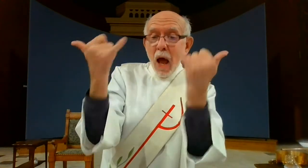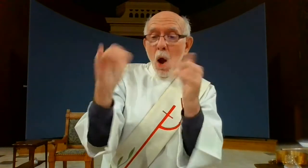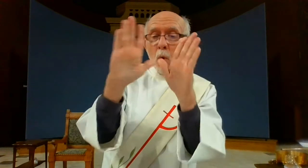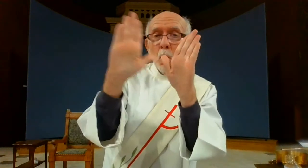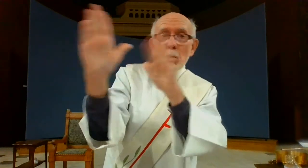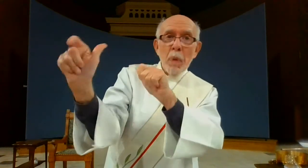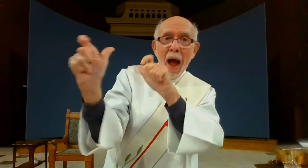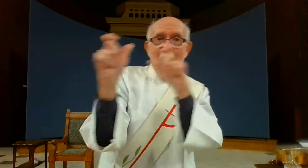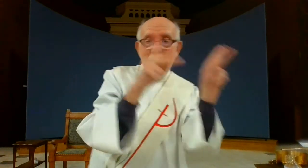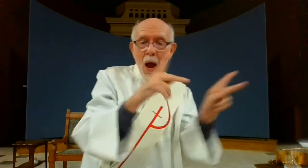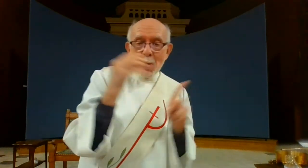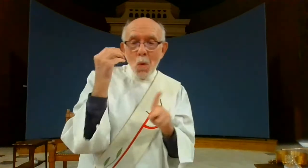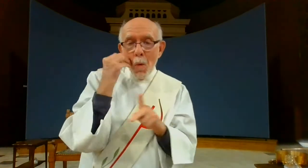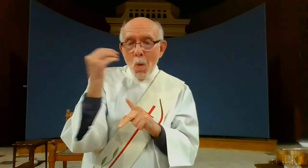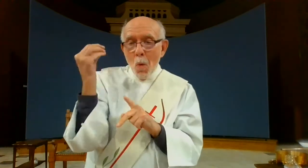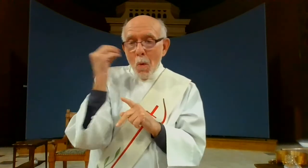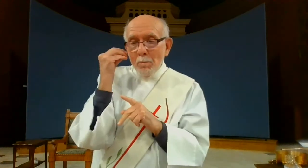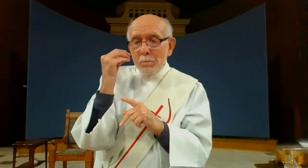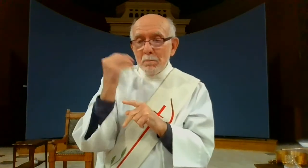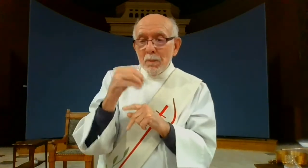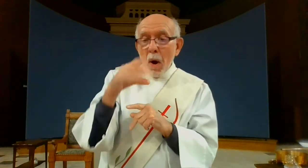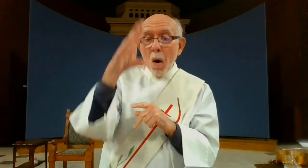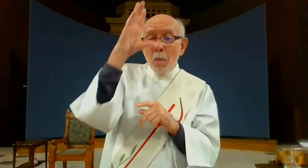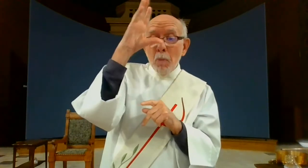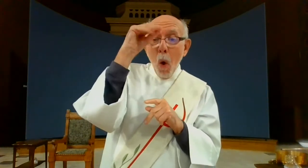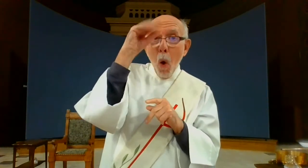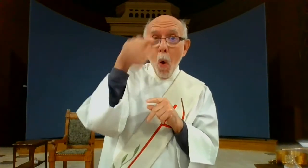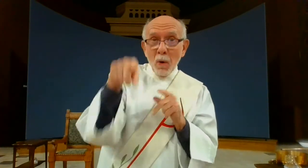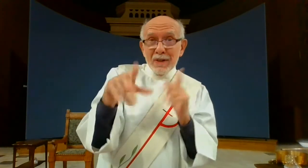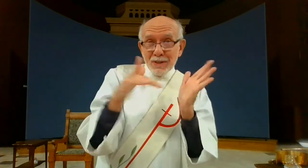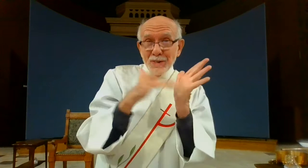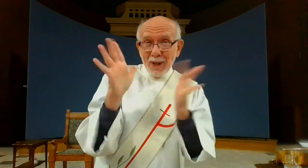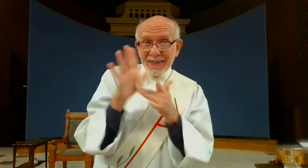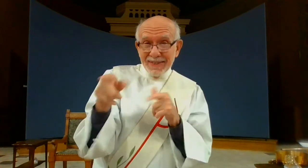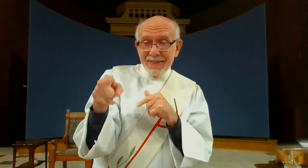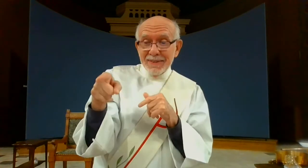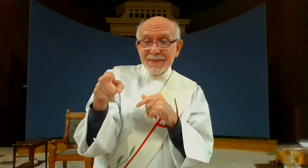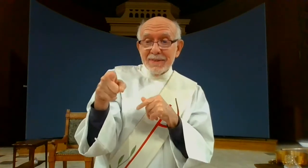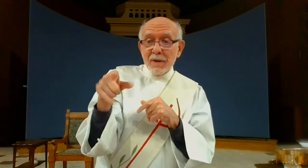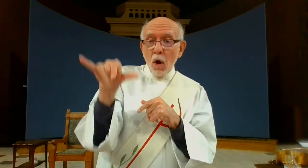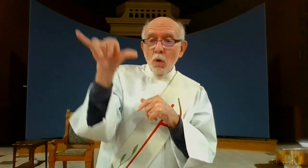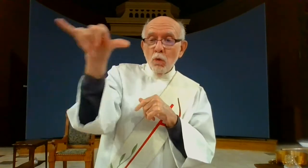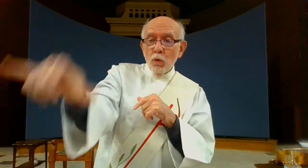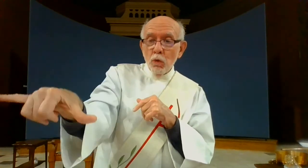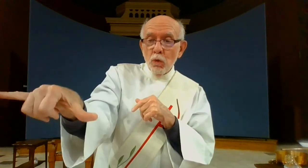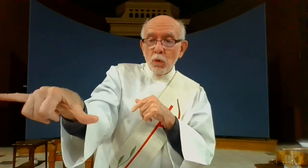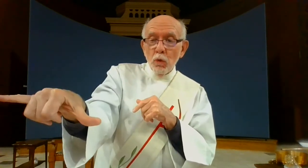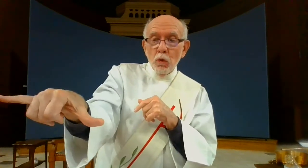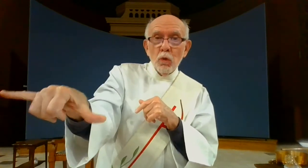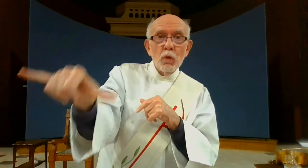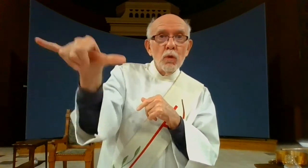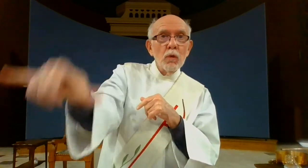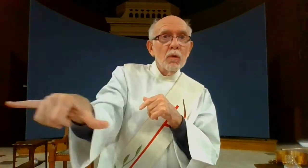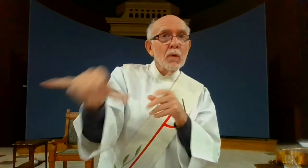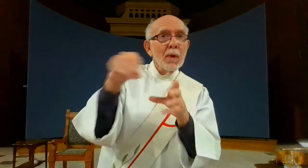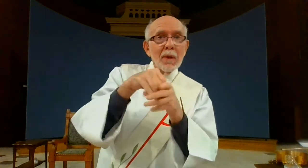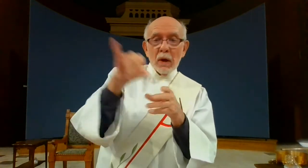After they had completed its days, as they were returning, the boy Jesus